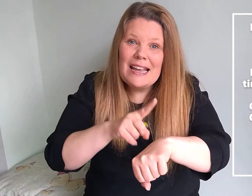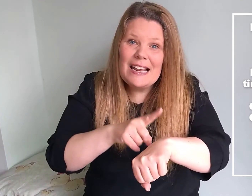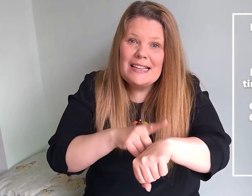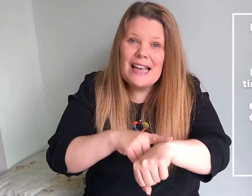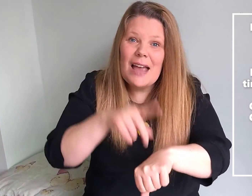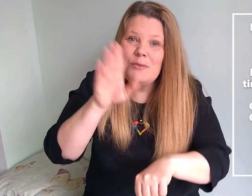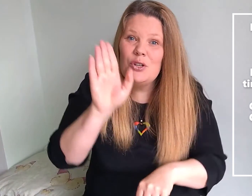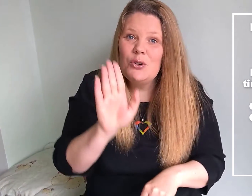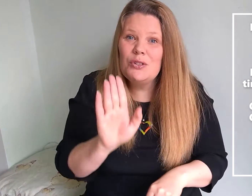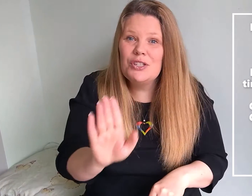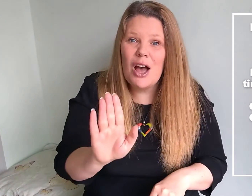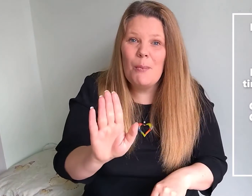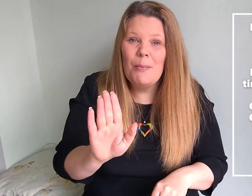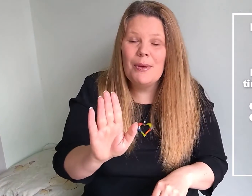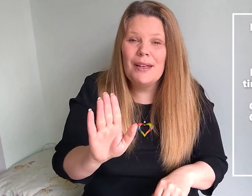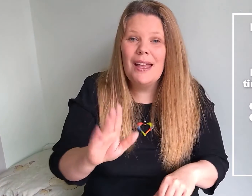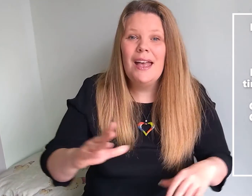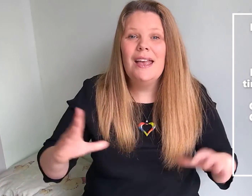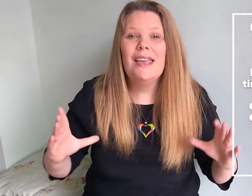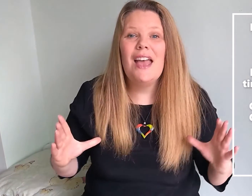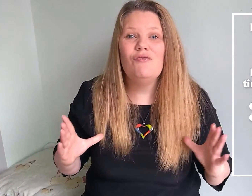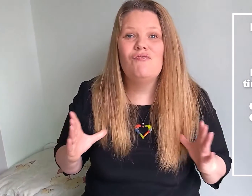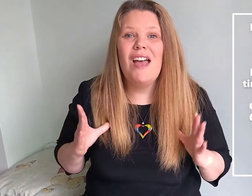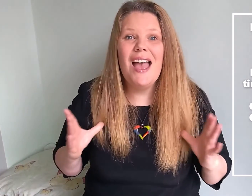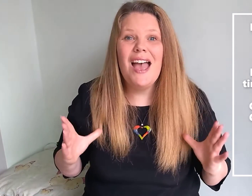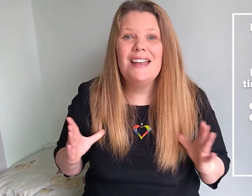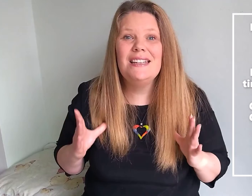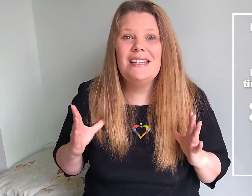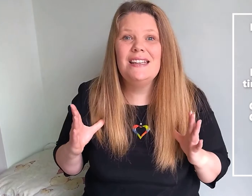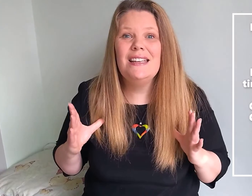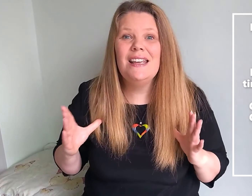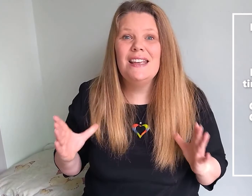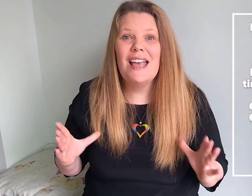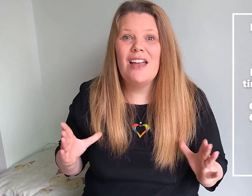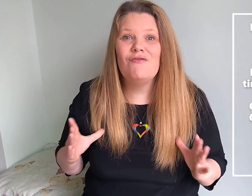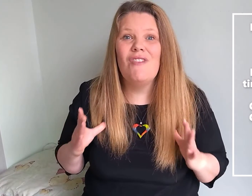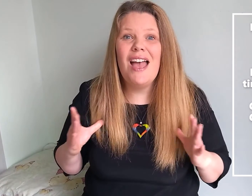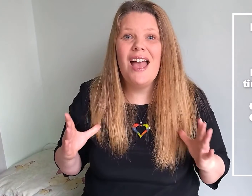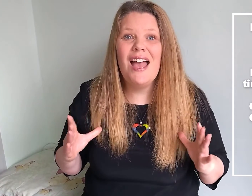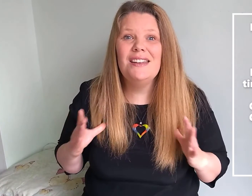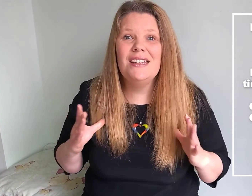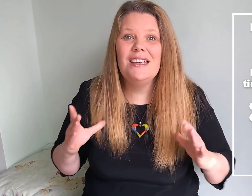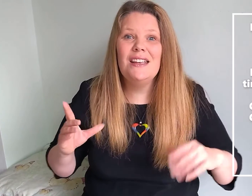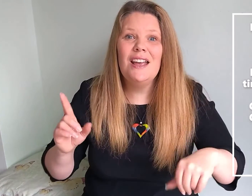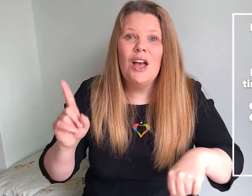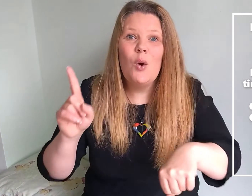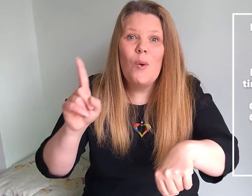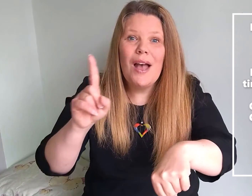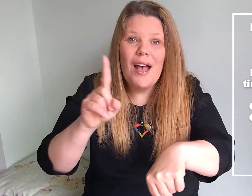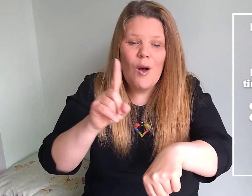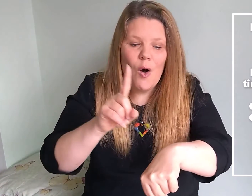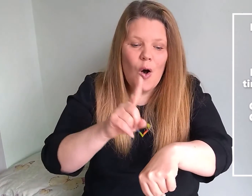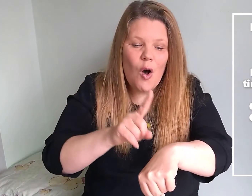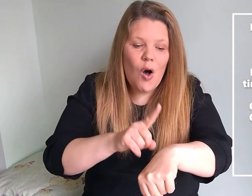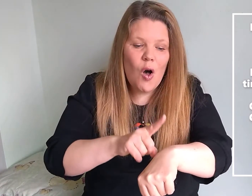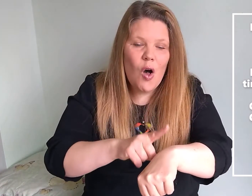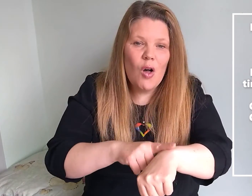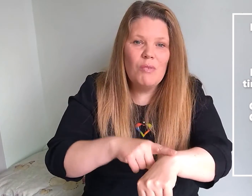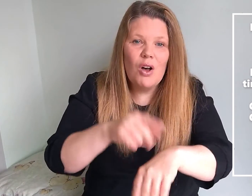nearly time to stop. Get ready. Get ready. We're